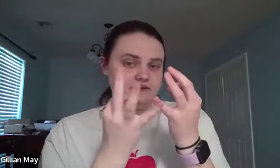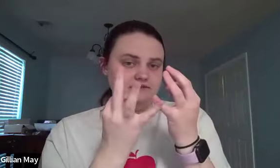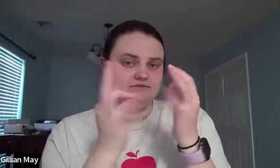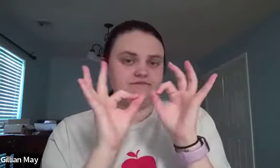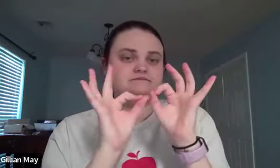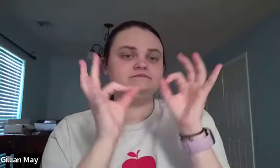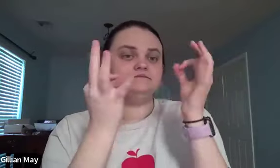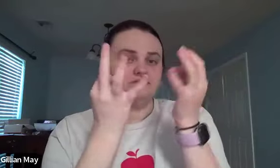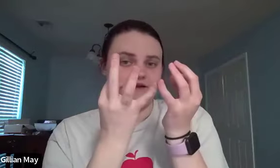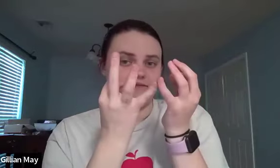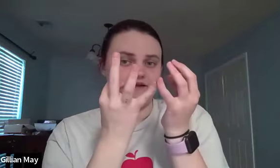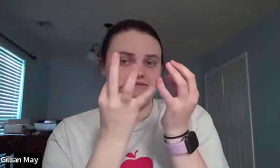family, family,